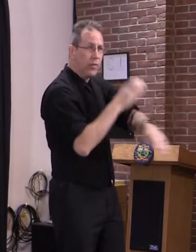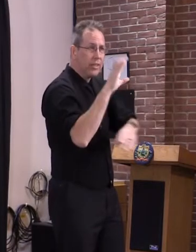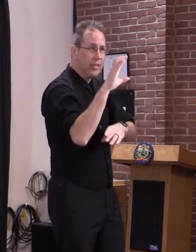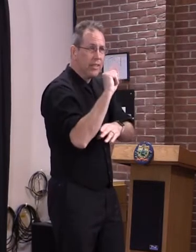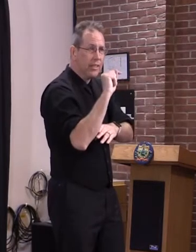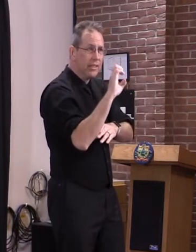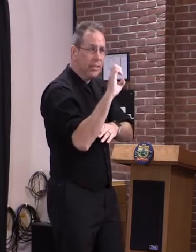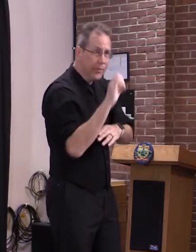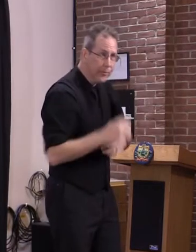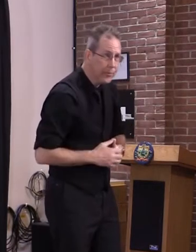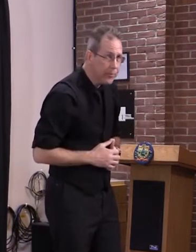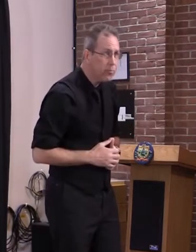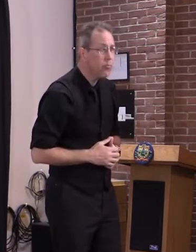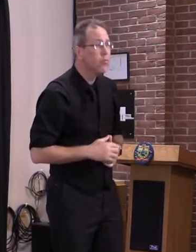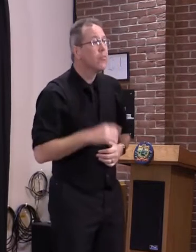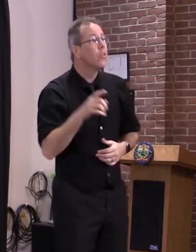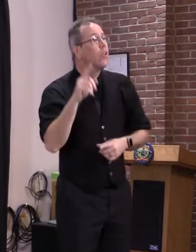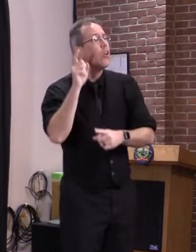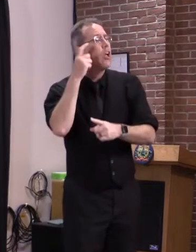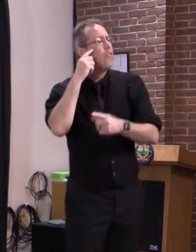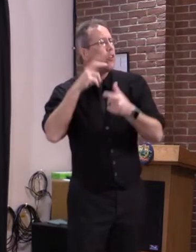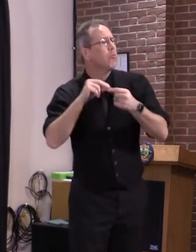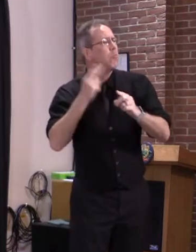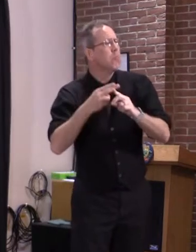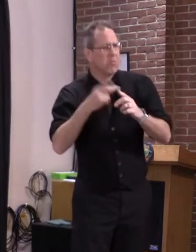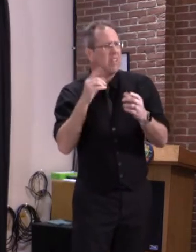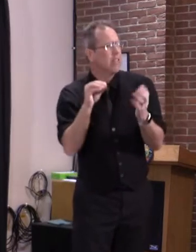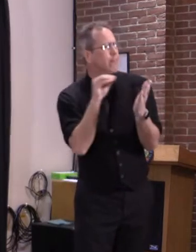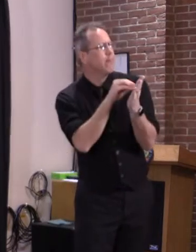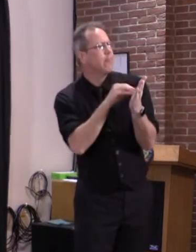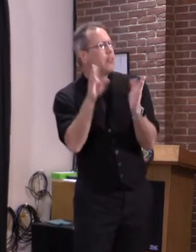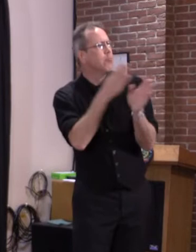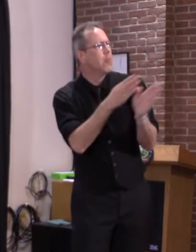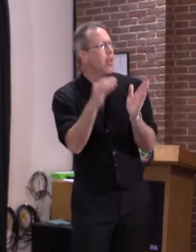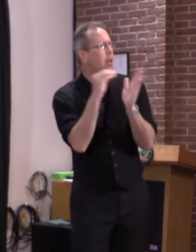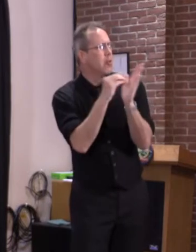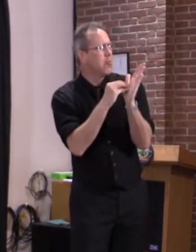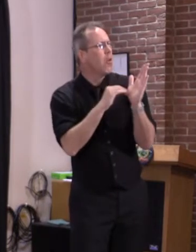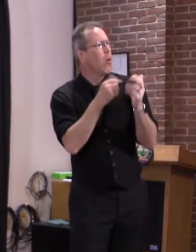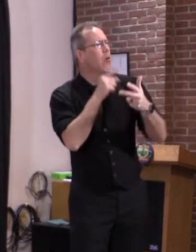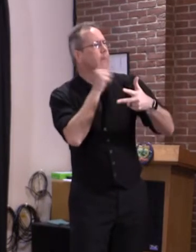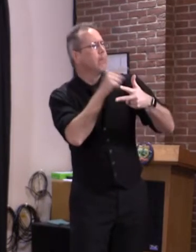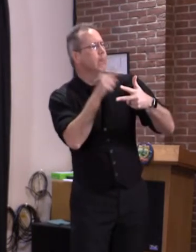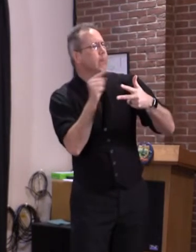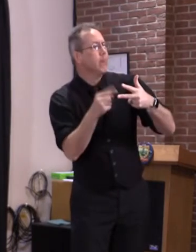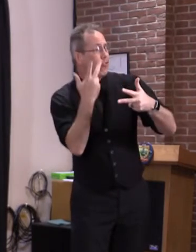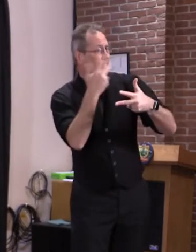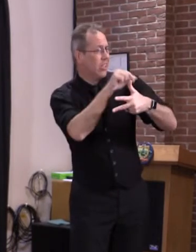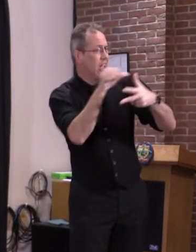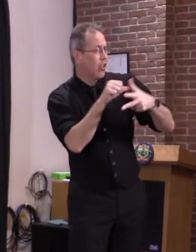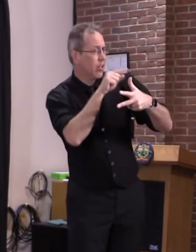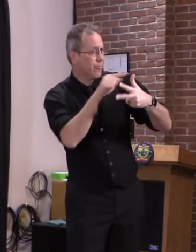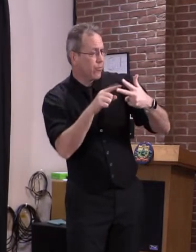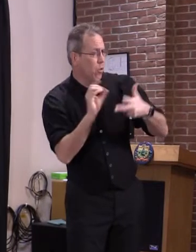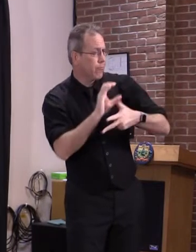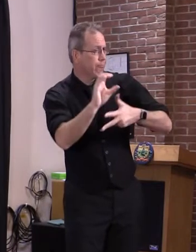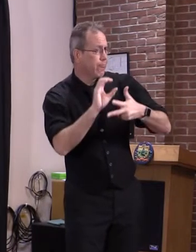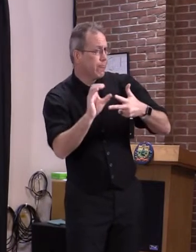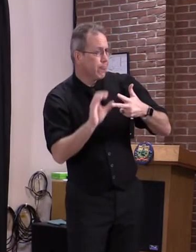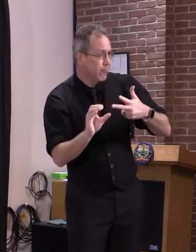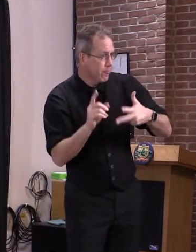the governor has put forward recommended strategies in the form of three investment priorities to use these one-time surplus